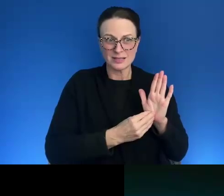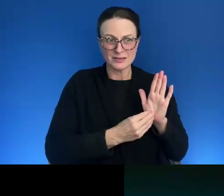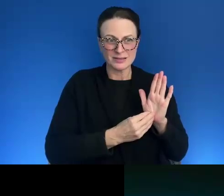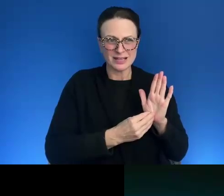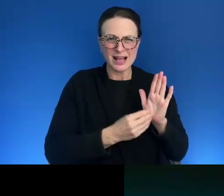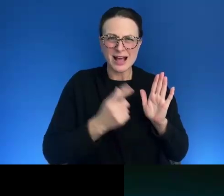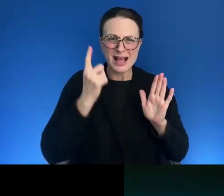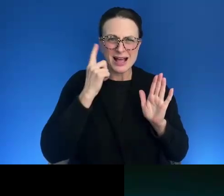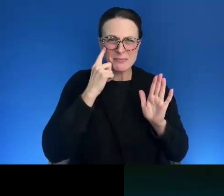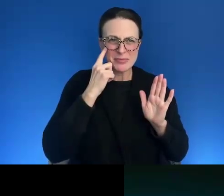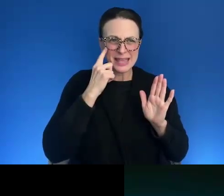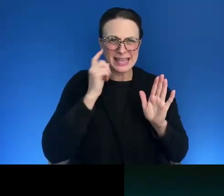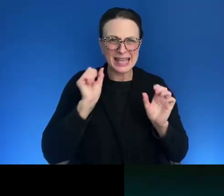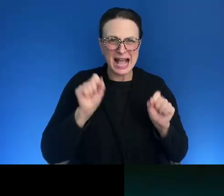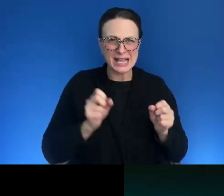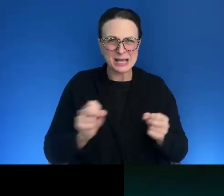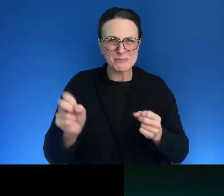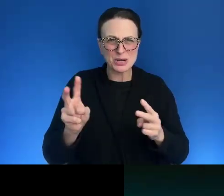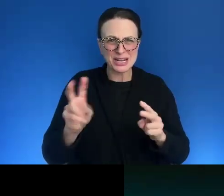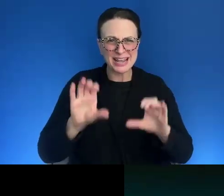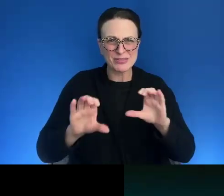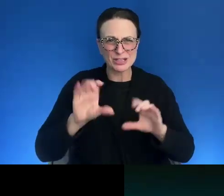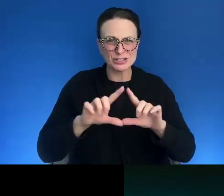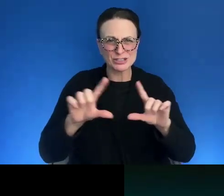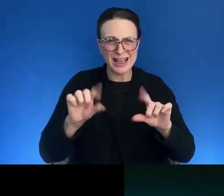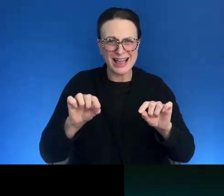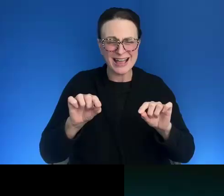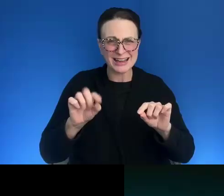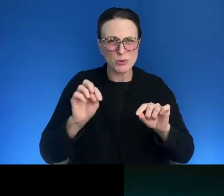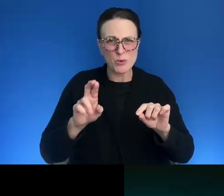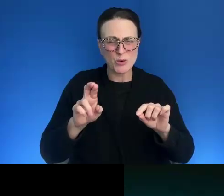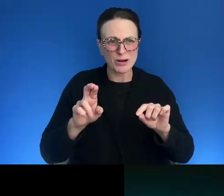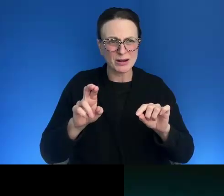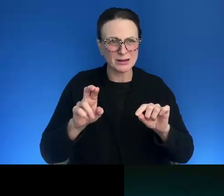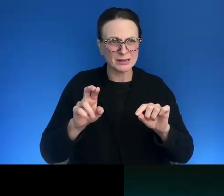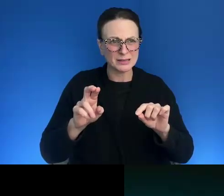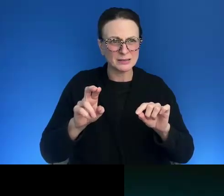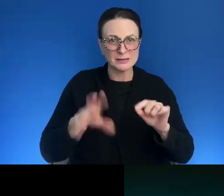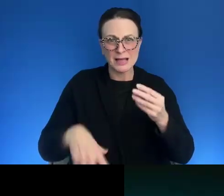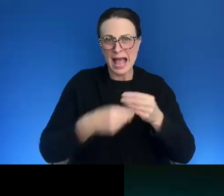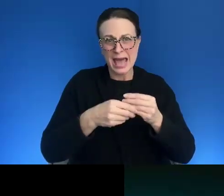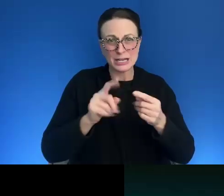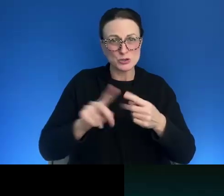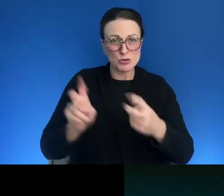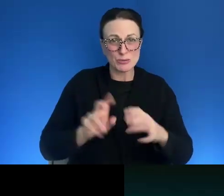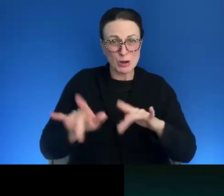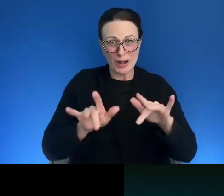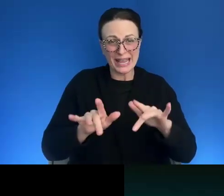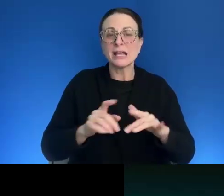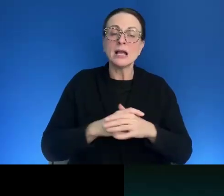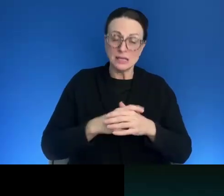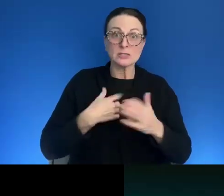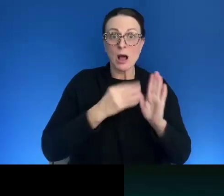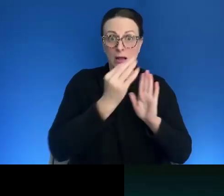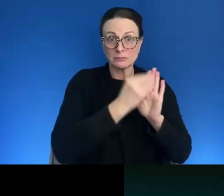could put it in the chat or put it into the webinar recording. So I've made